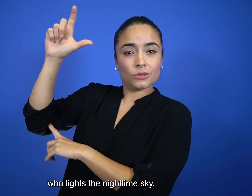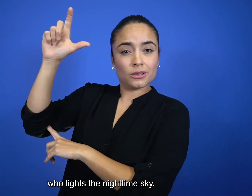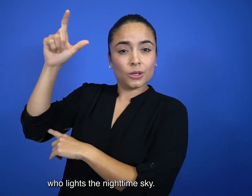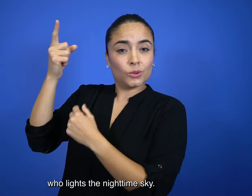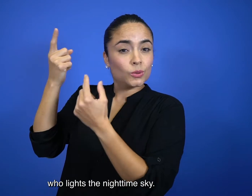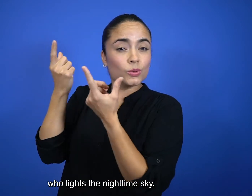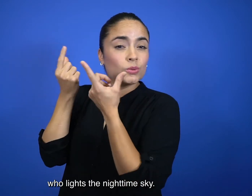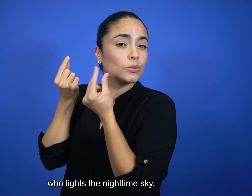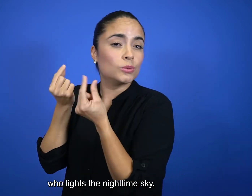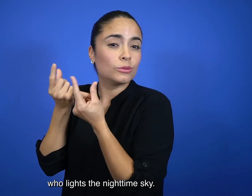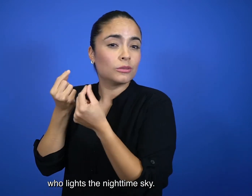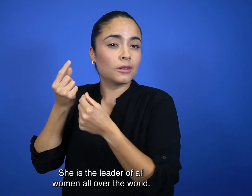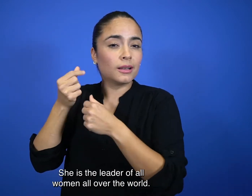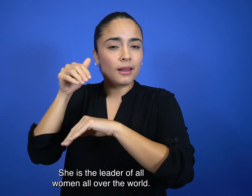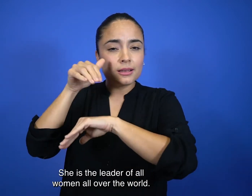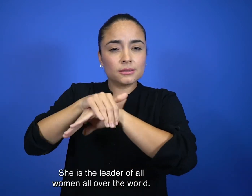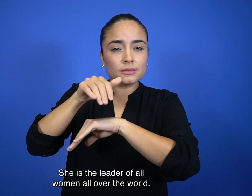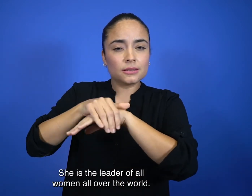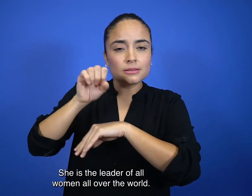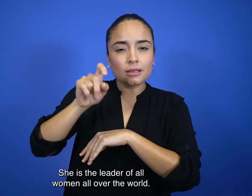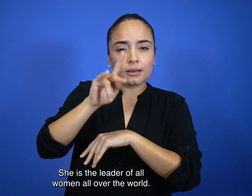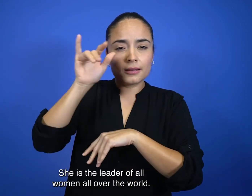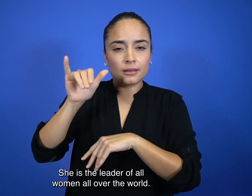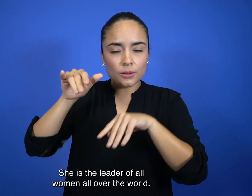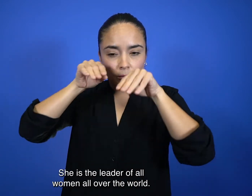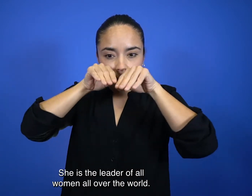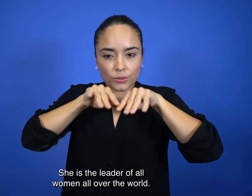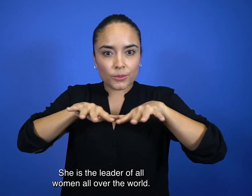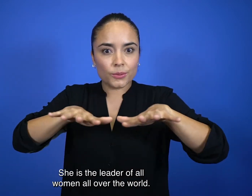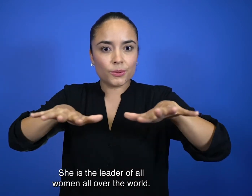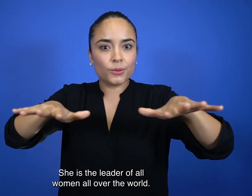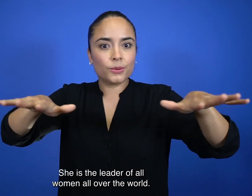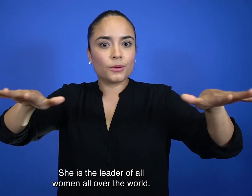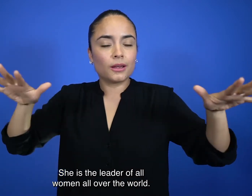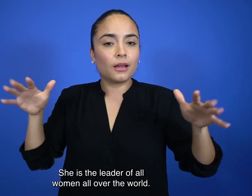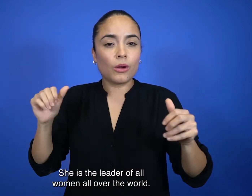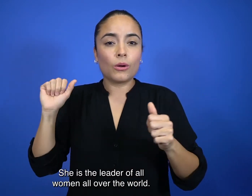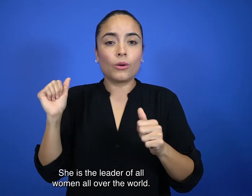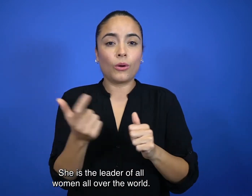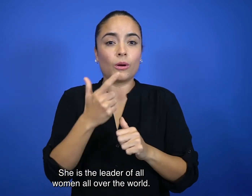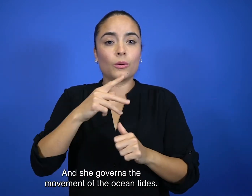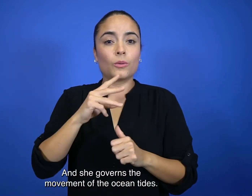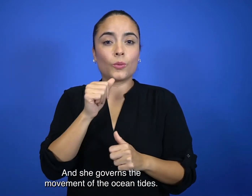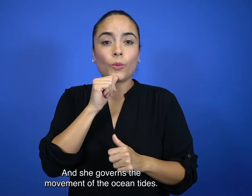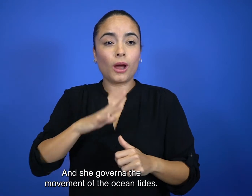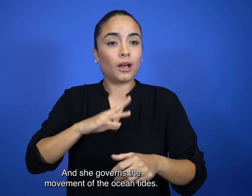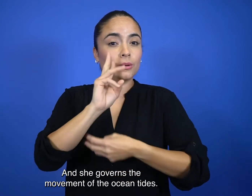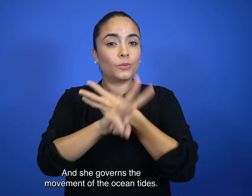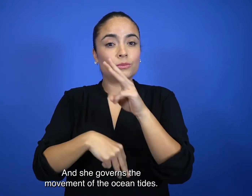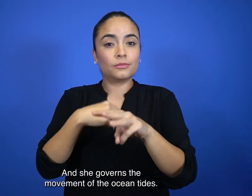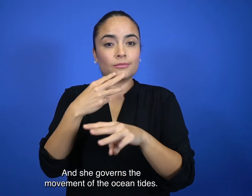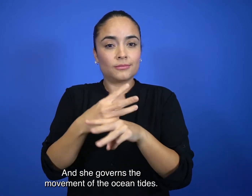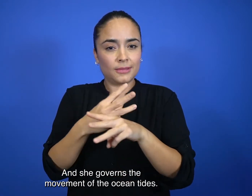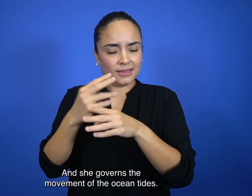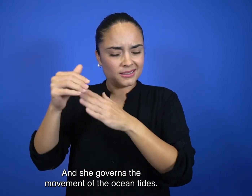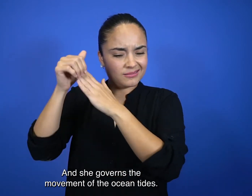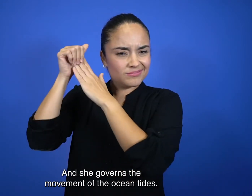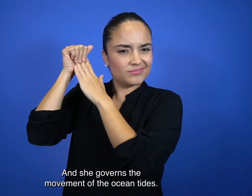nighttime sky. She is the leader of all women all over the world, and she governs the movement of the